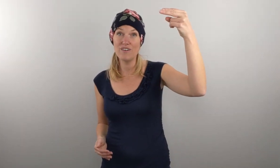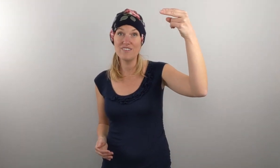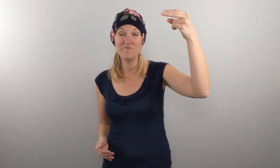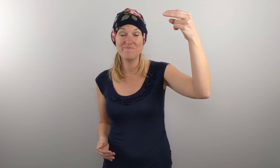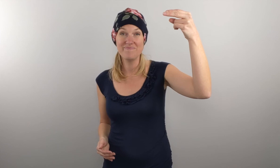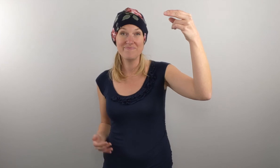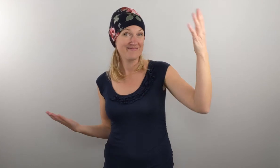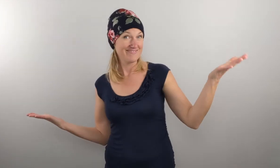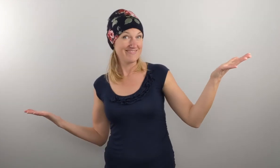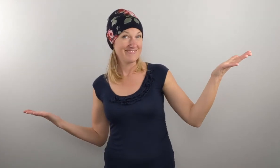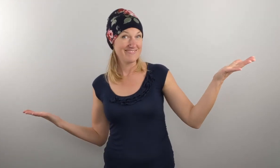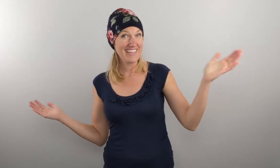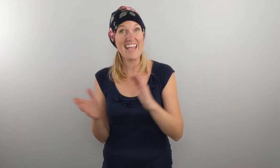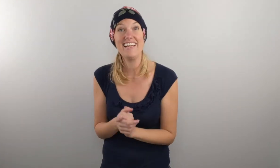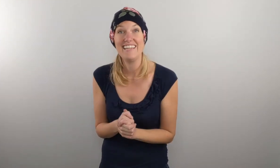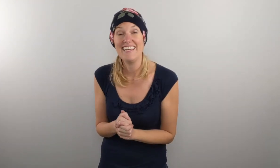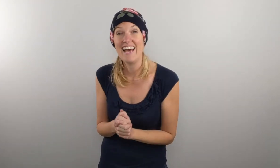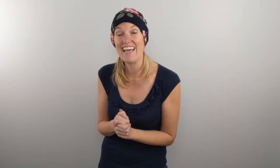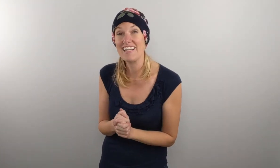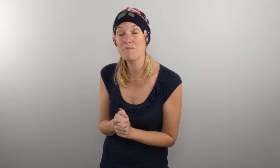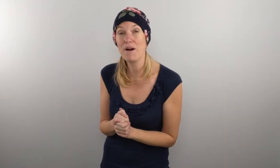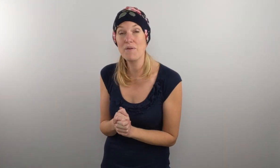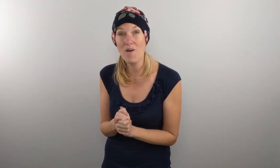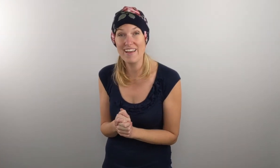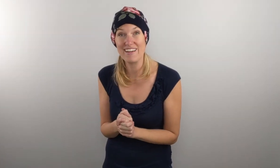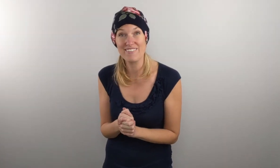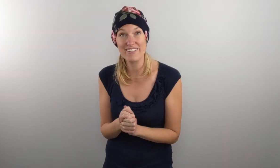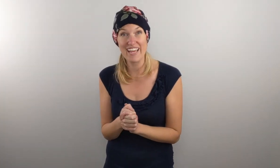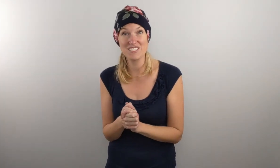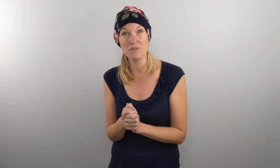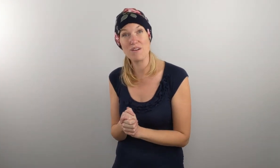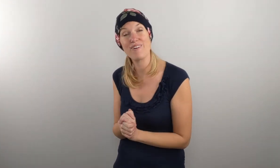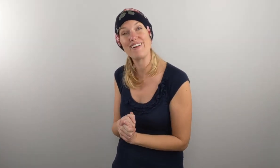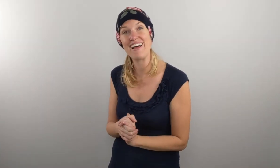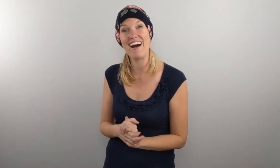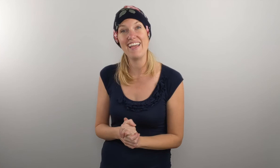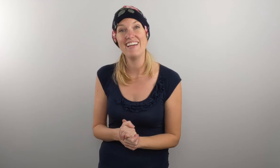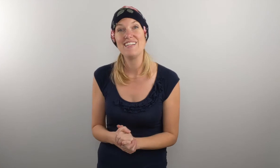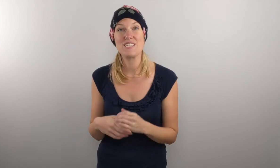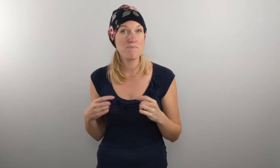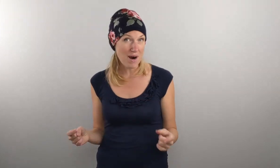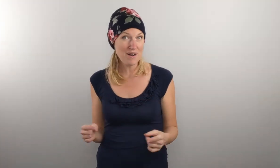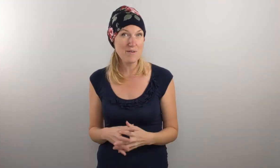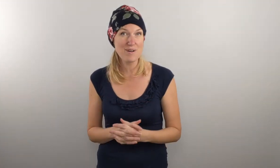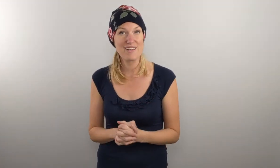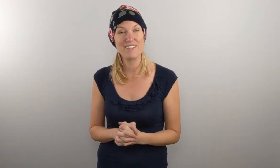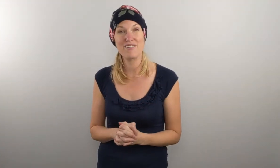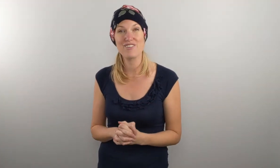Deo. Okay, and that is part 1 of learning angels we have heard on high. Tomorrow we're going to learn verse